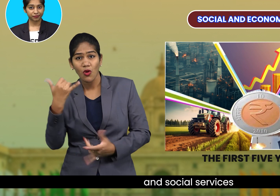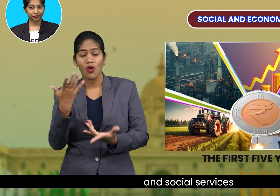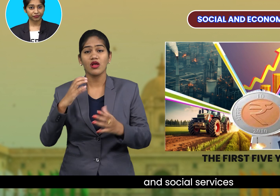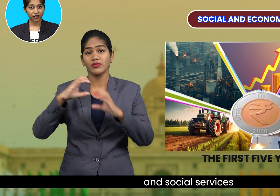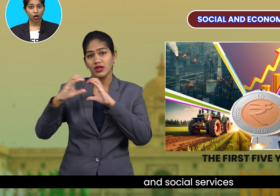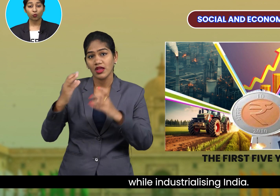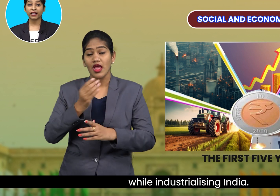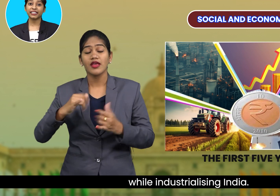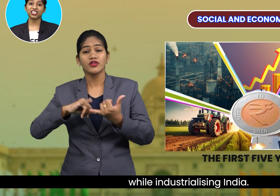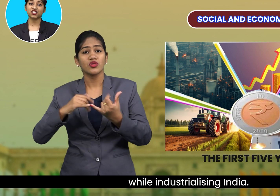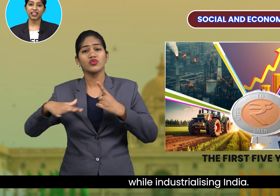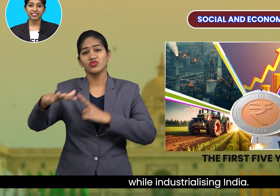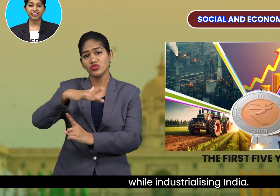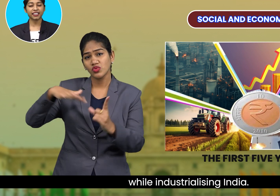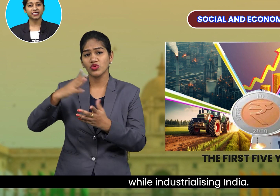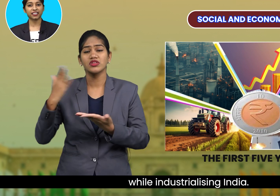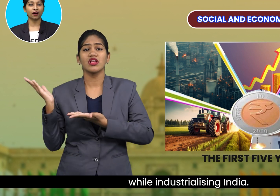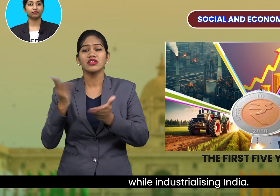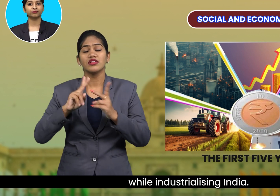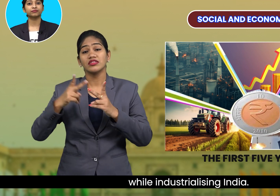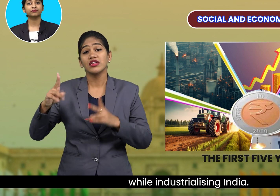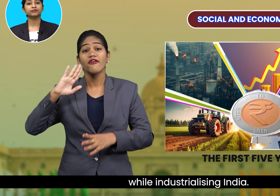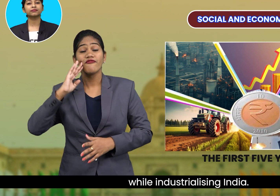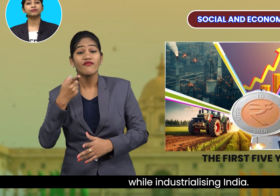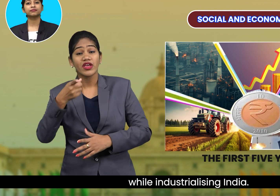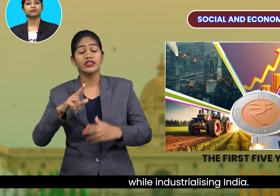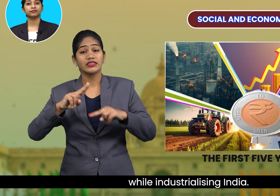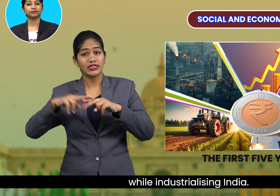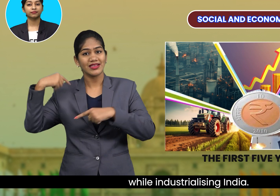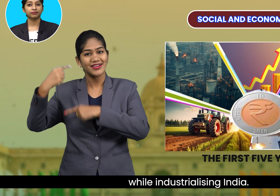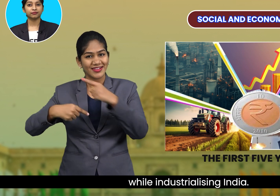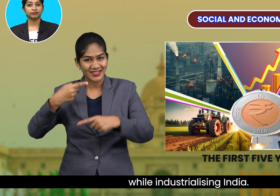services, while industrializing India.